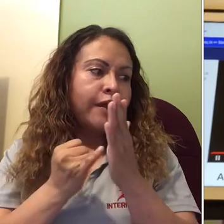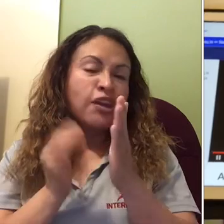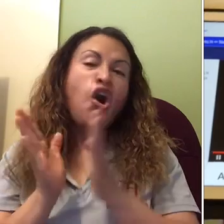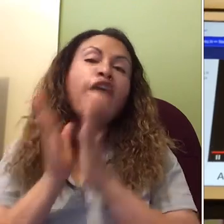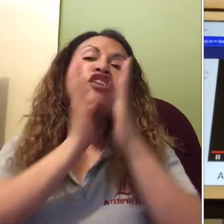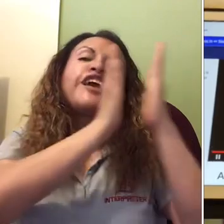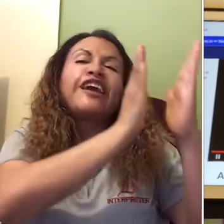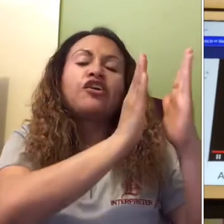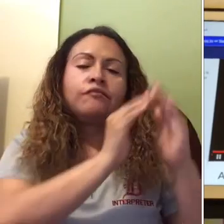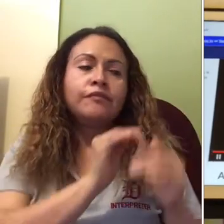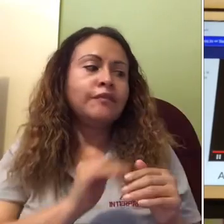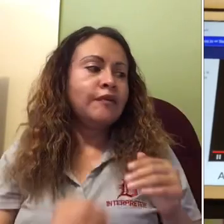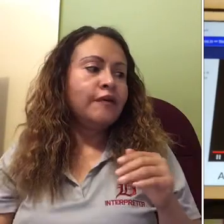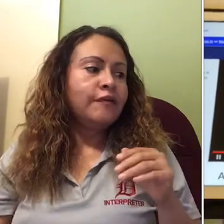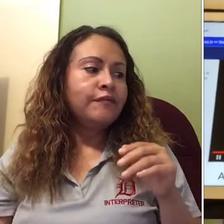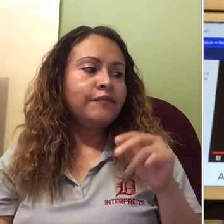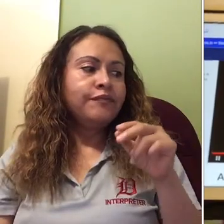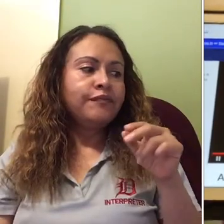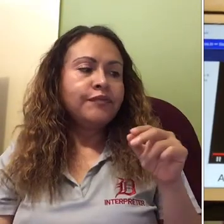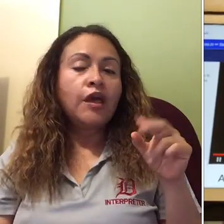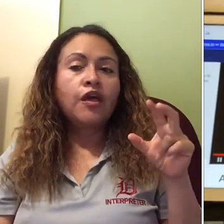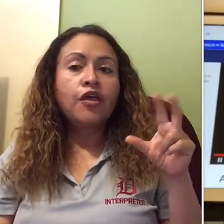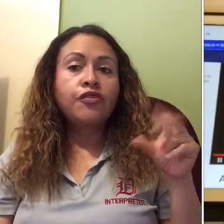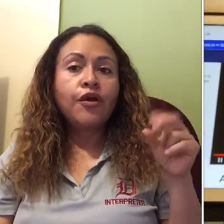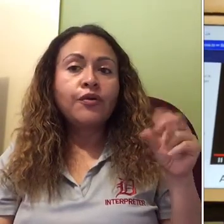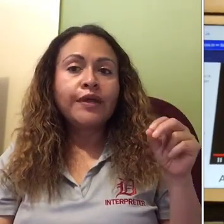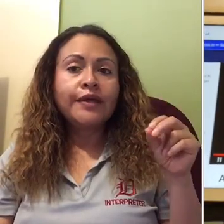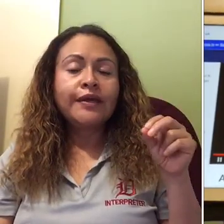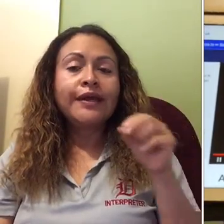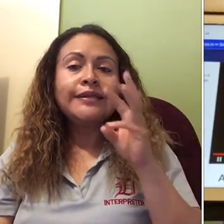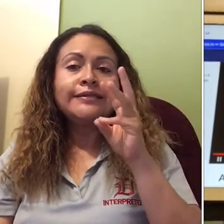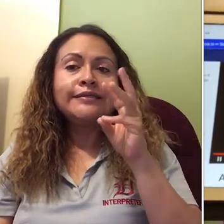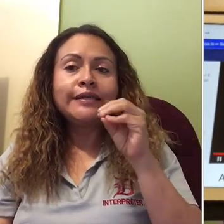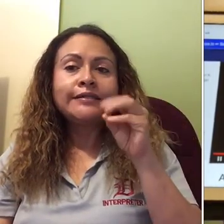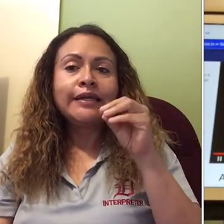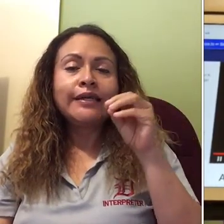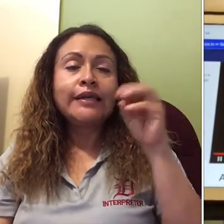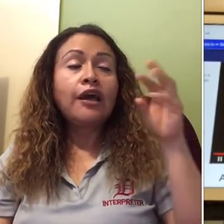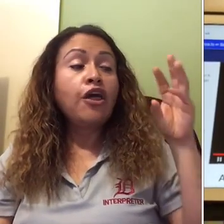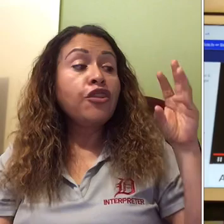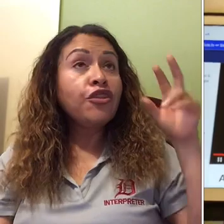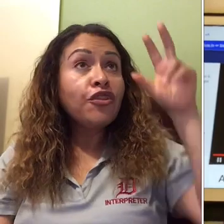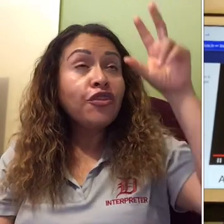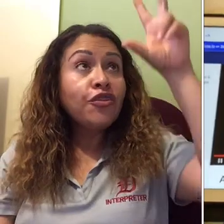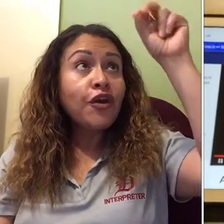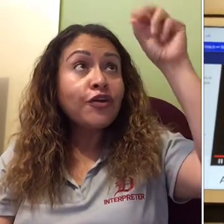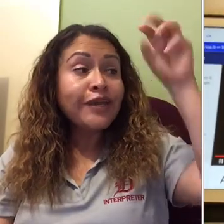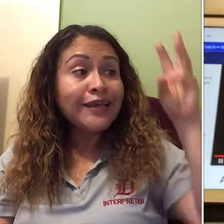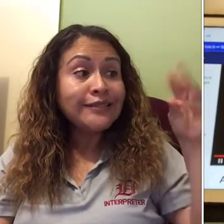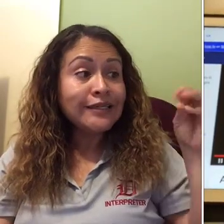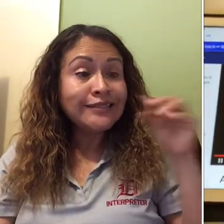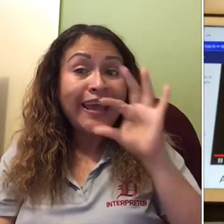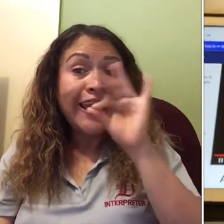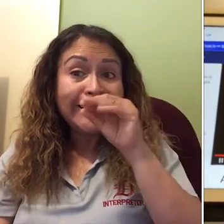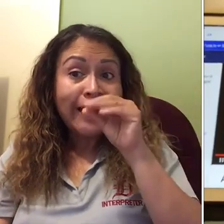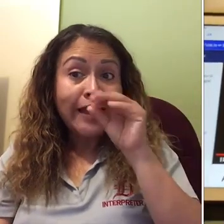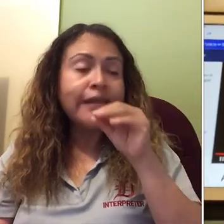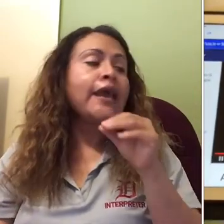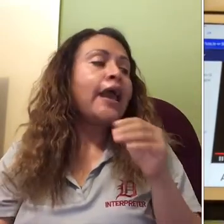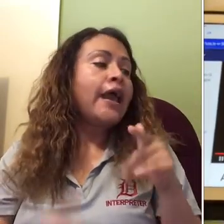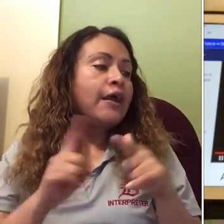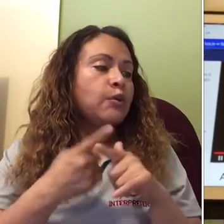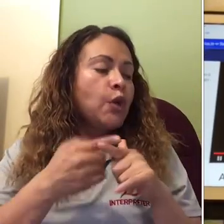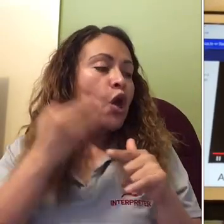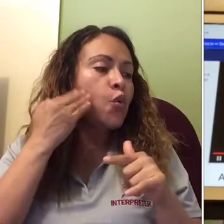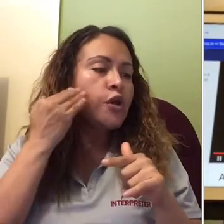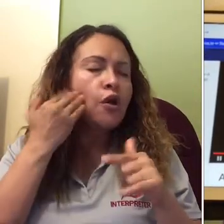30, 60, 90 triangle. We know that this length over here is square root of 3. We know, and we